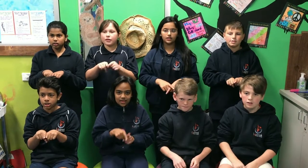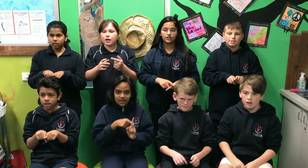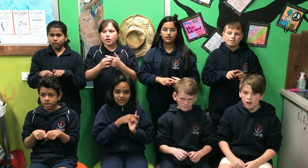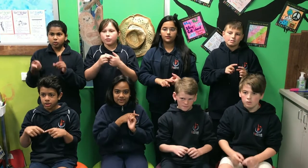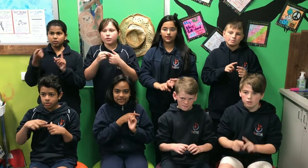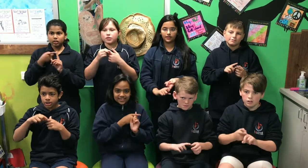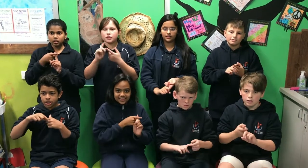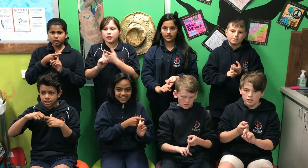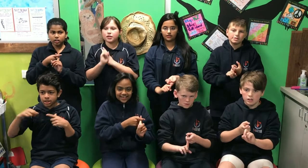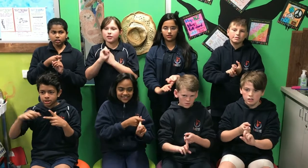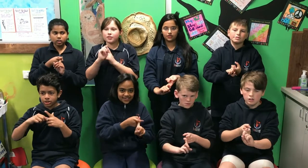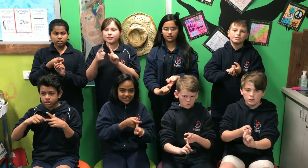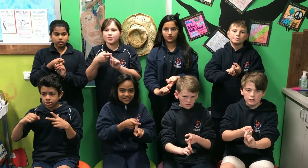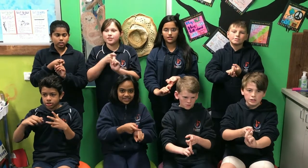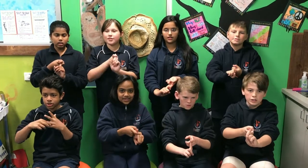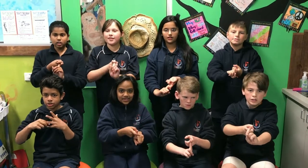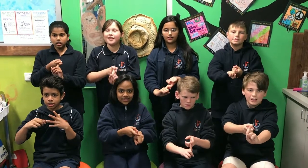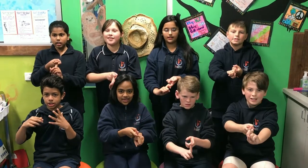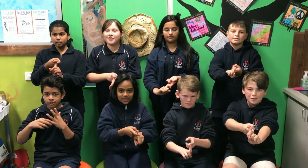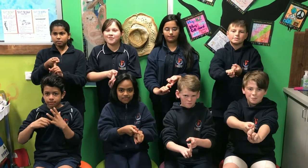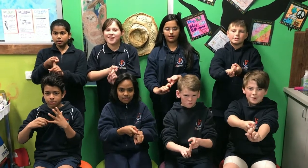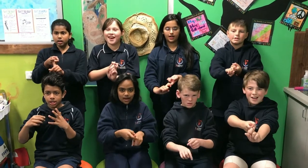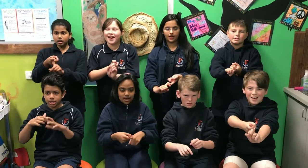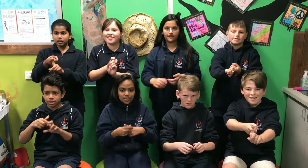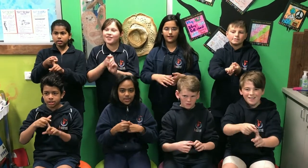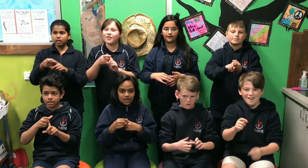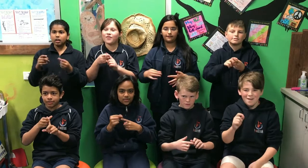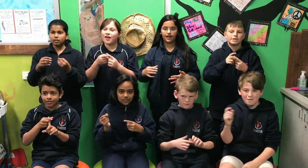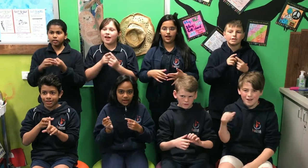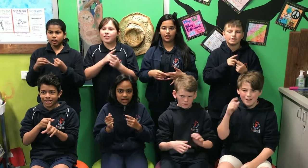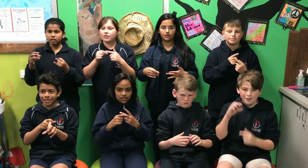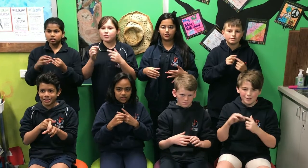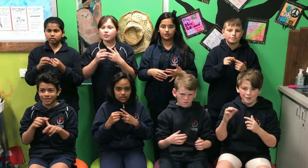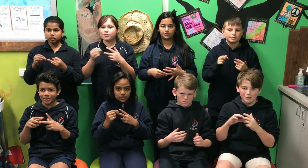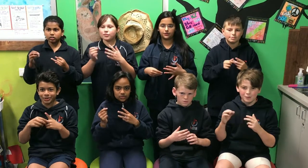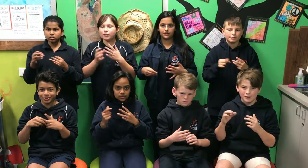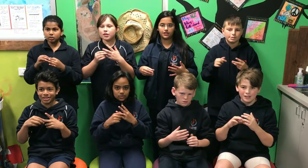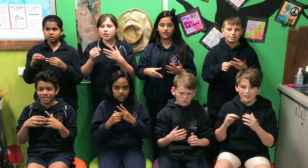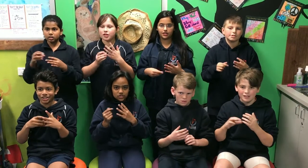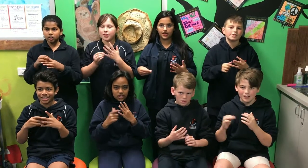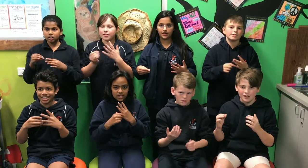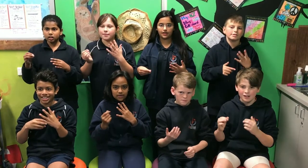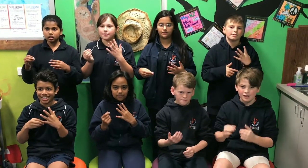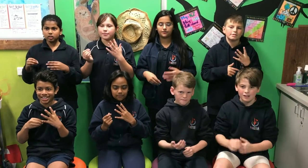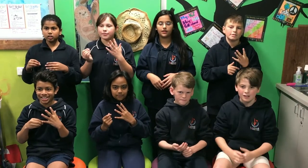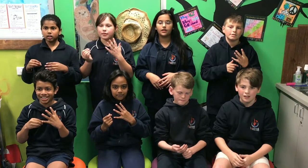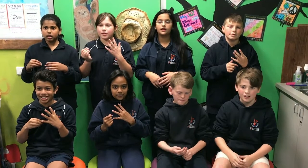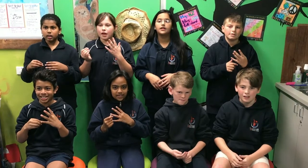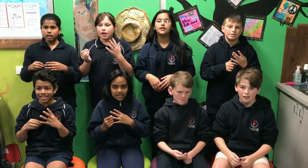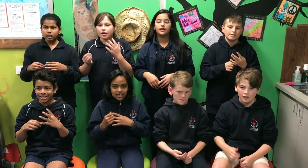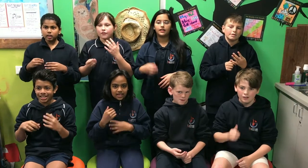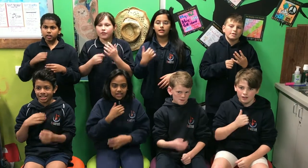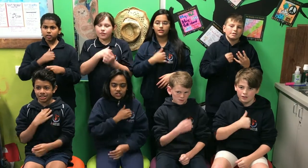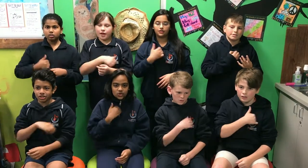We'll to live by the values we share, enjoy